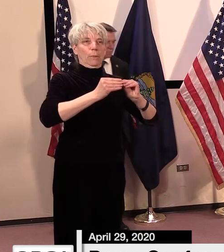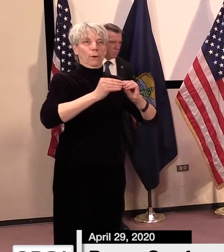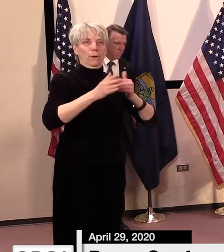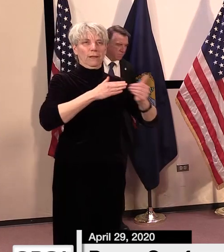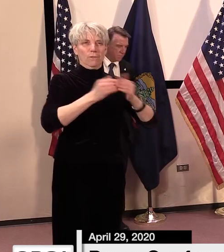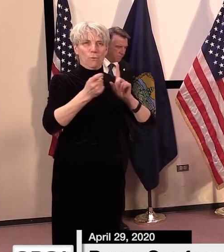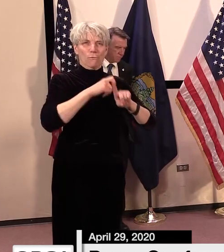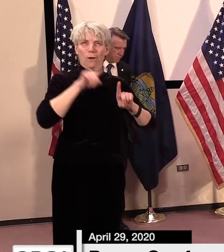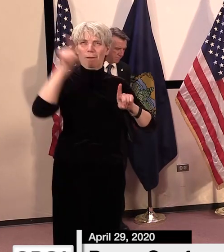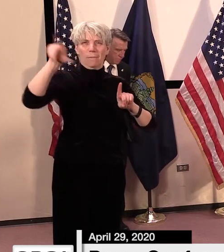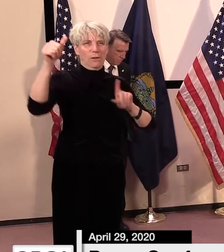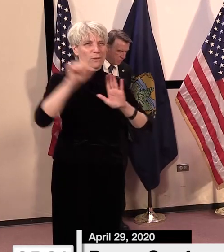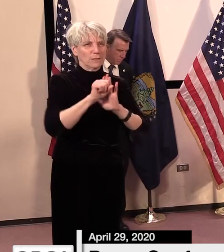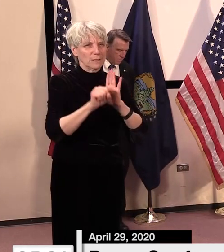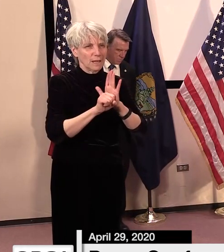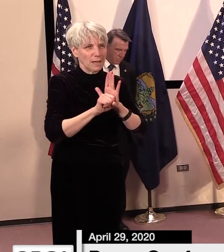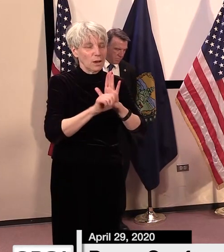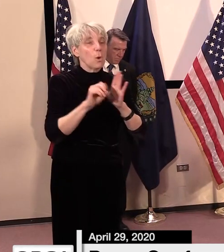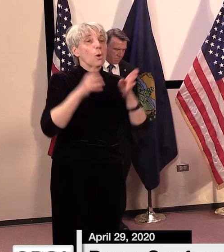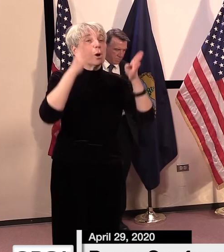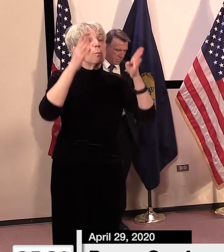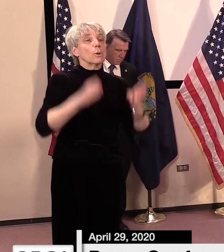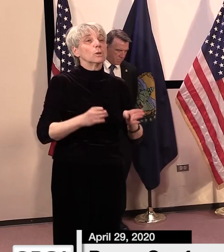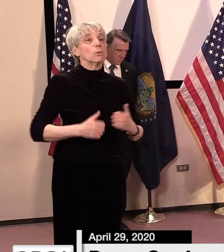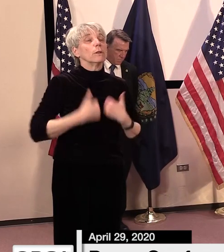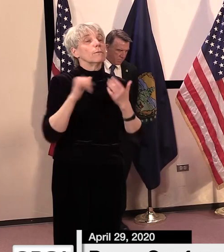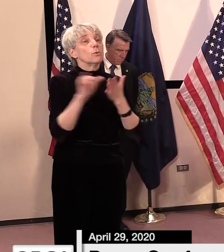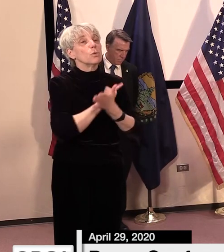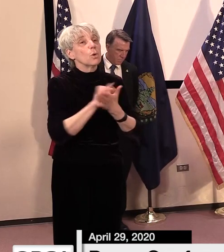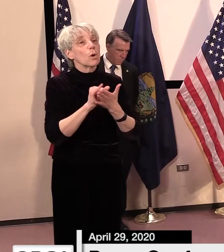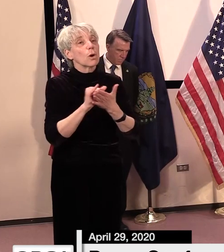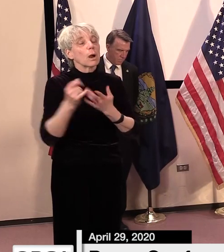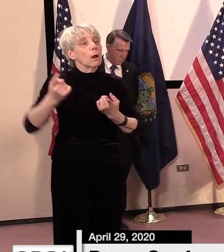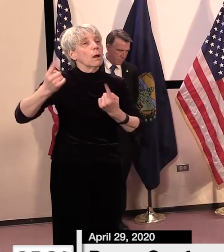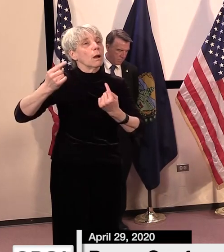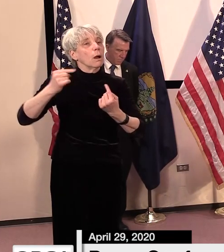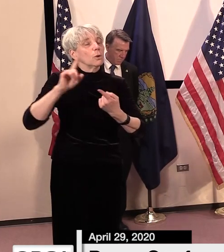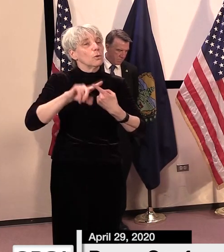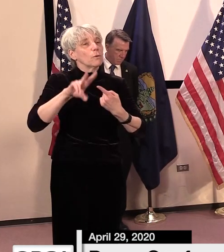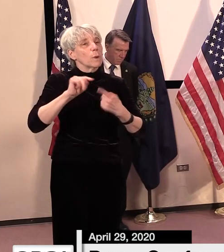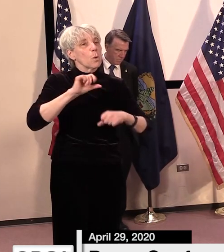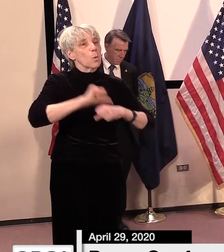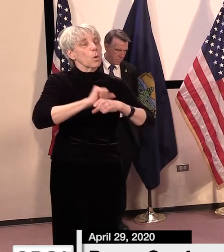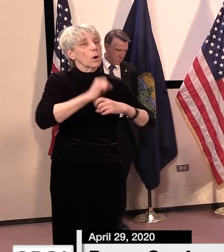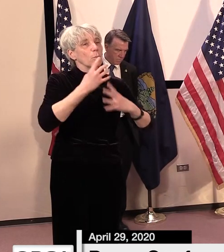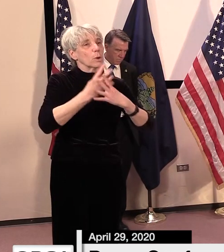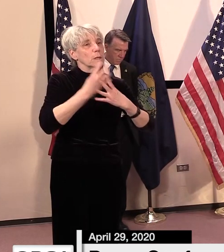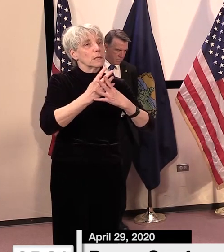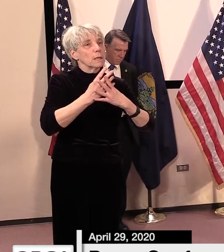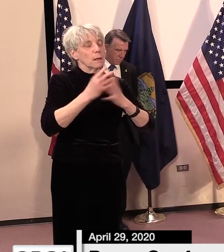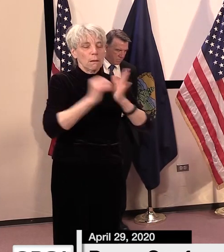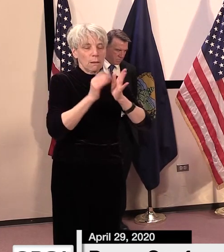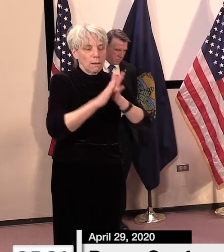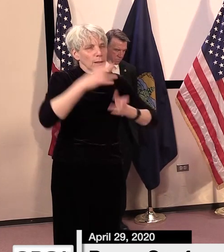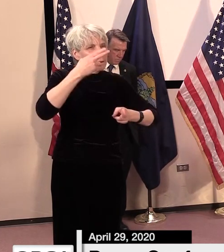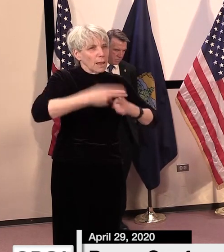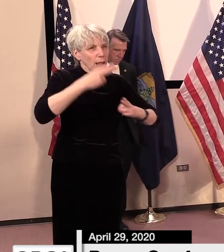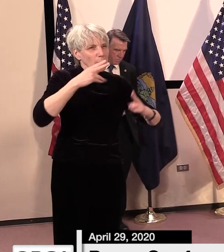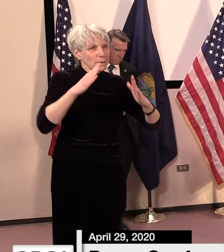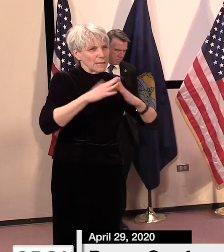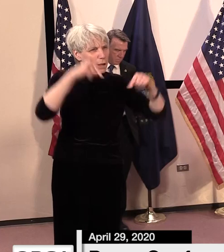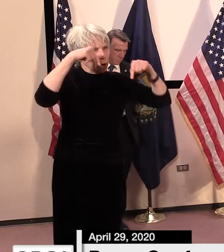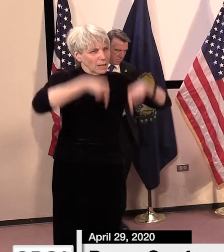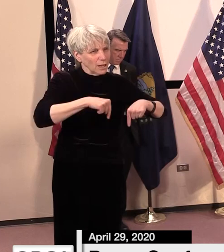employee like at the prison who lives out of state, are they assigned to a town? And you touched on this a little bit, but public safety and